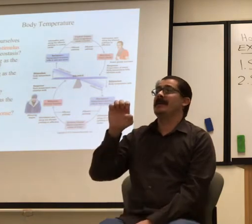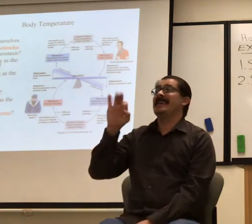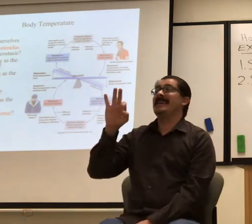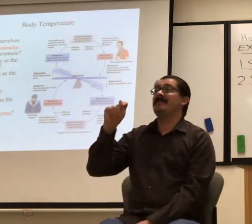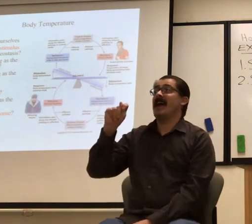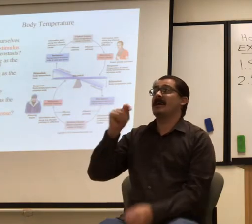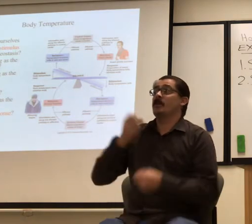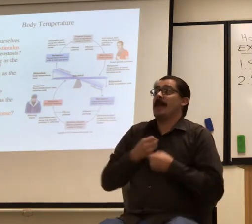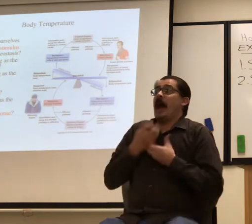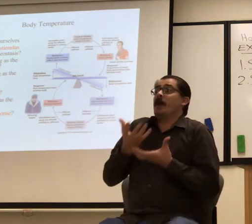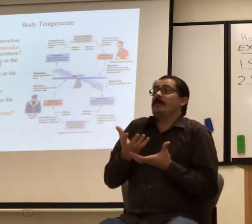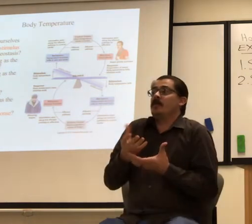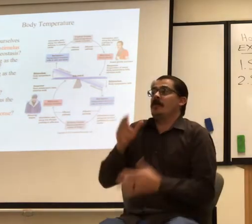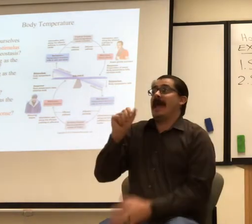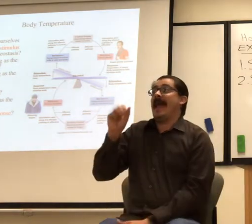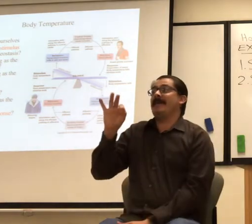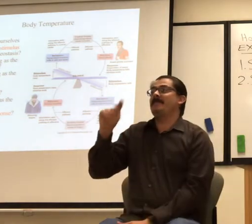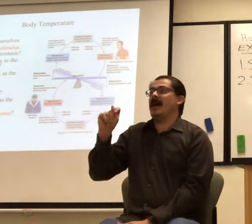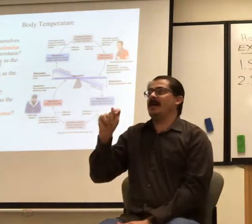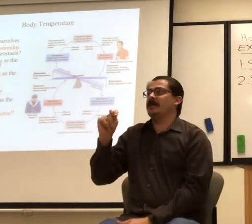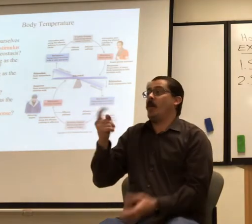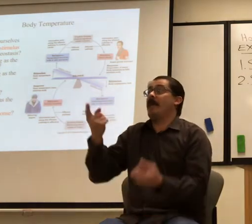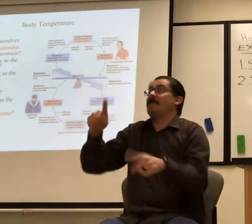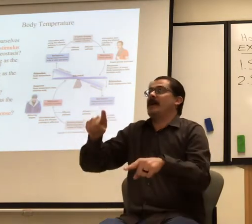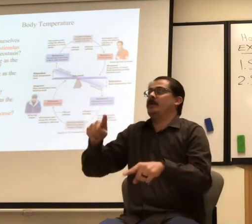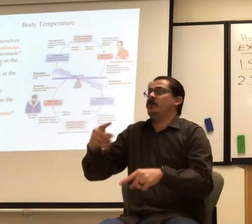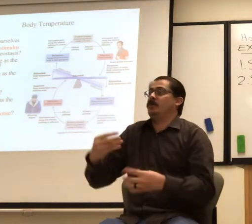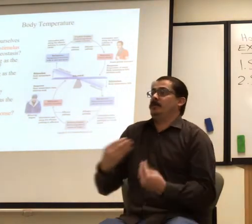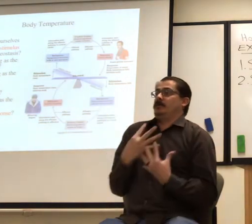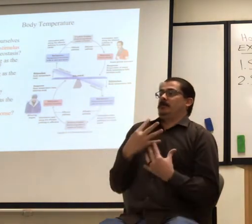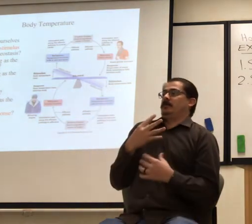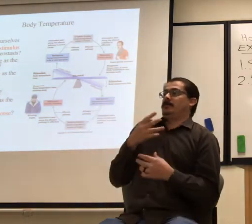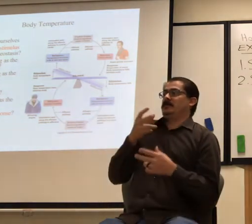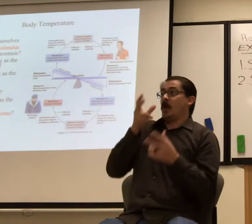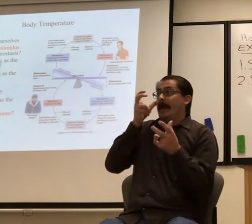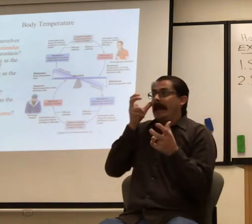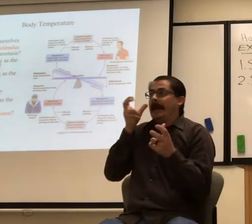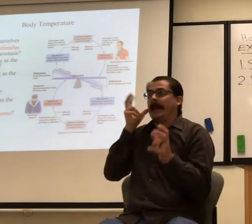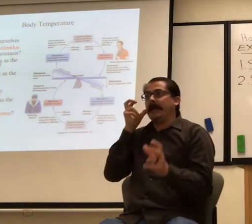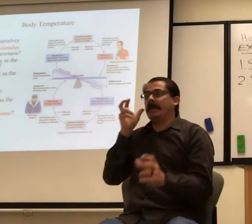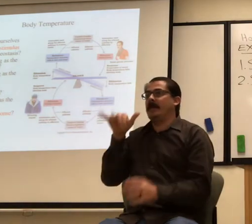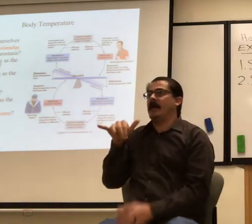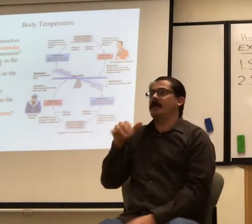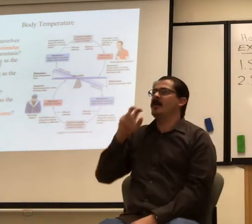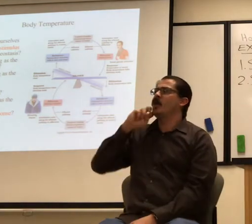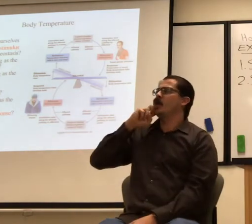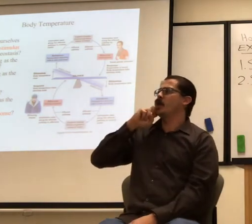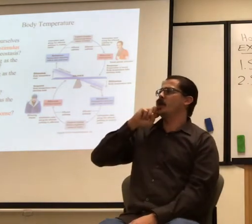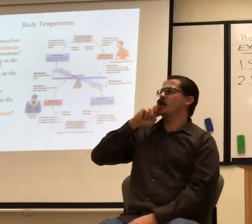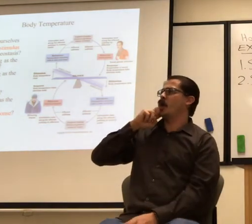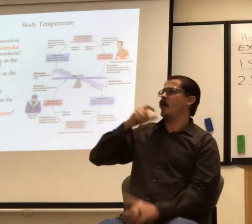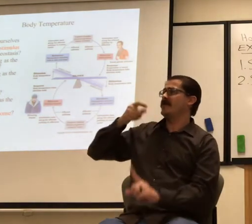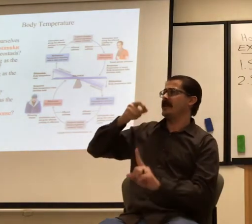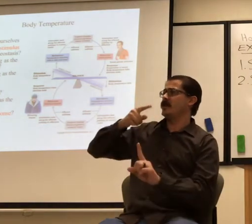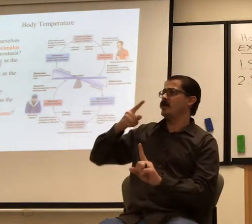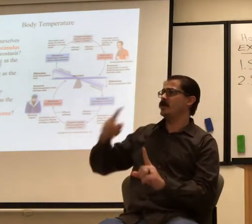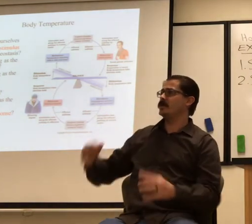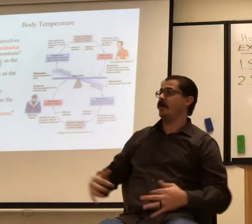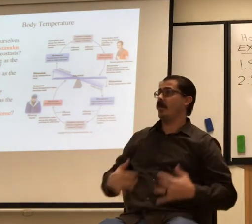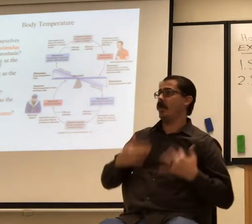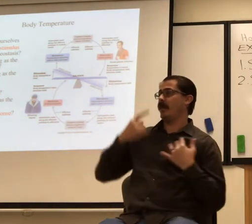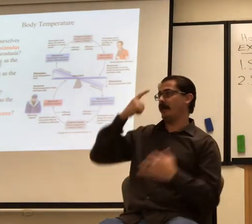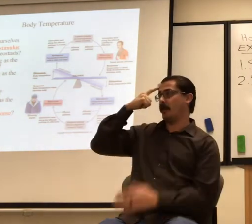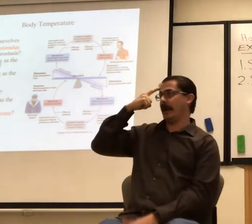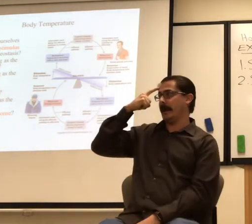out of you, what the affect is going in. So in physiology, the afferent pathway are nerve signals going to the brain. All right. So